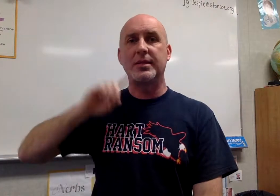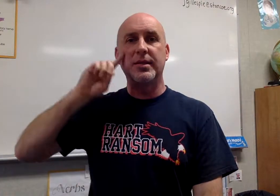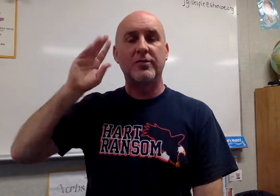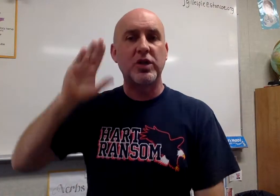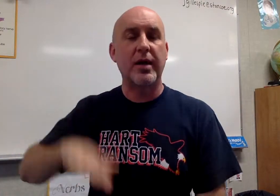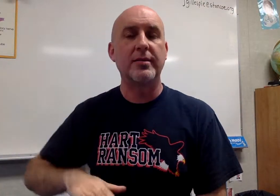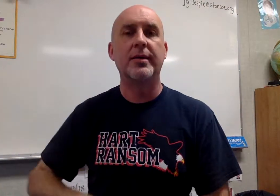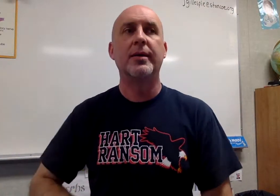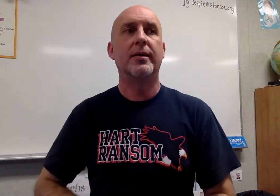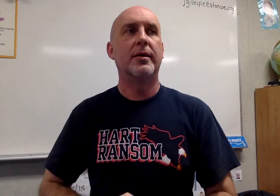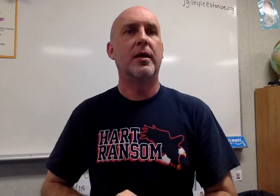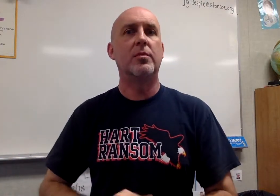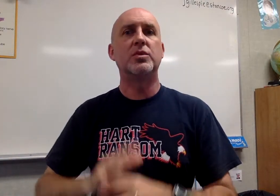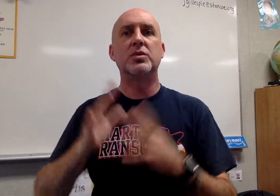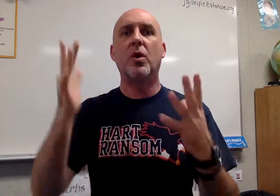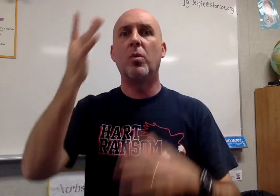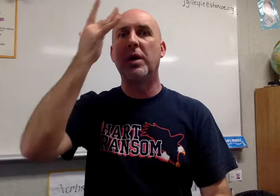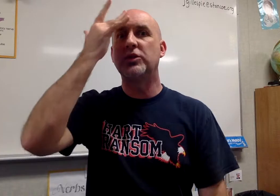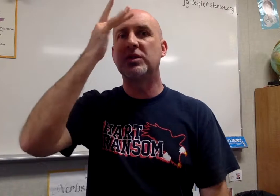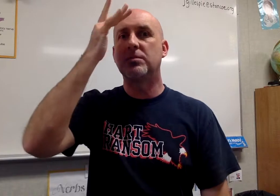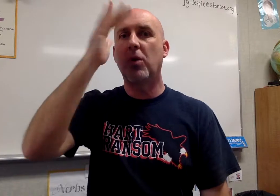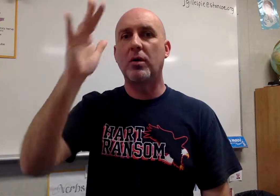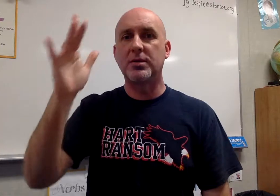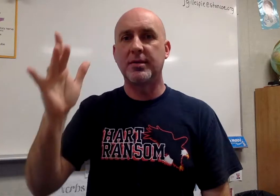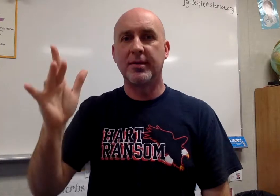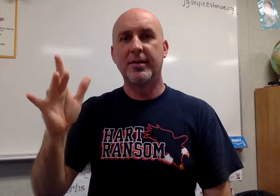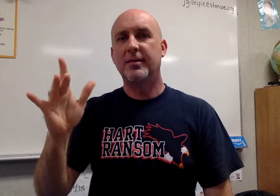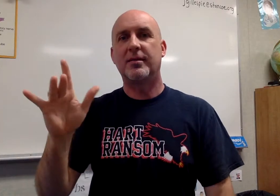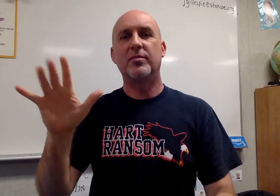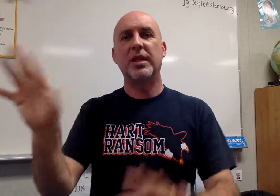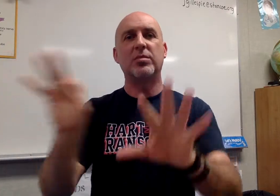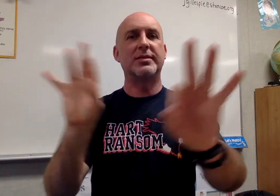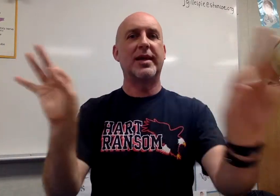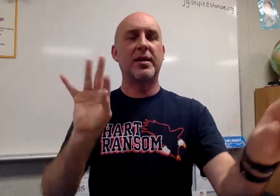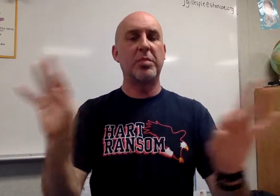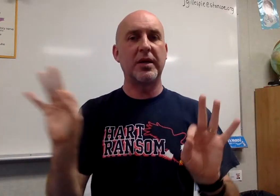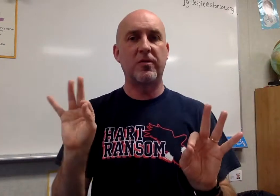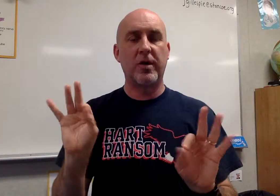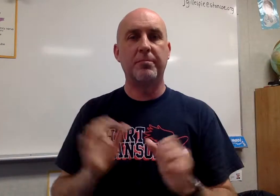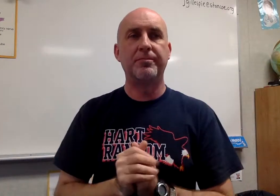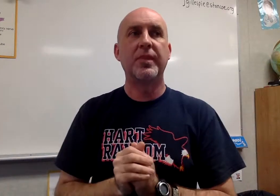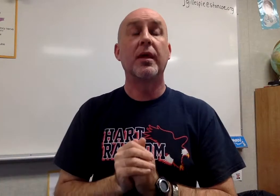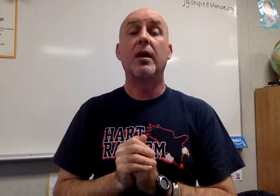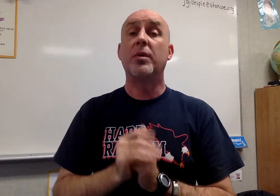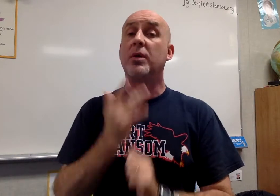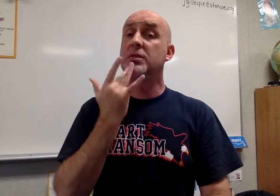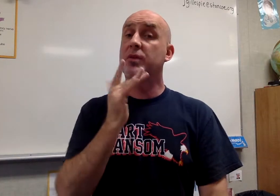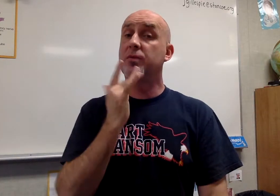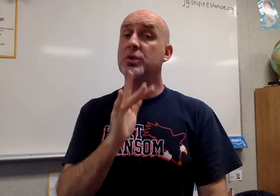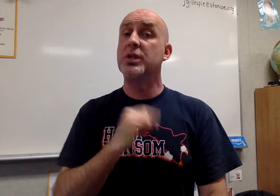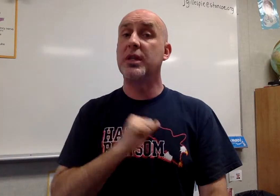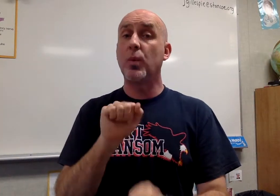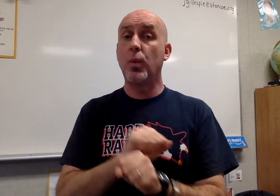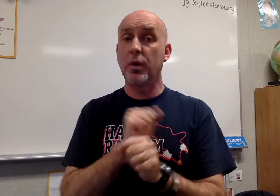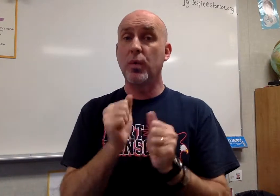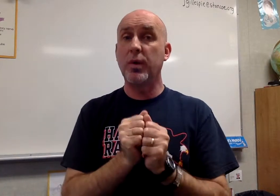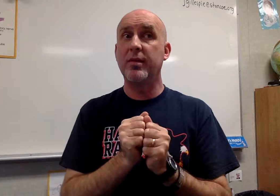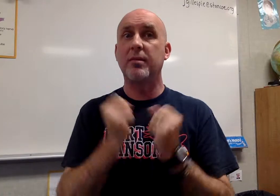deaf child. So much smart that I've been able to kind of pick from. I'm also very fortunate that I work with